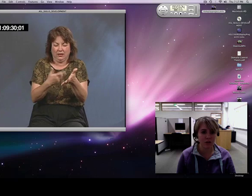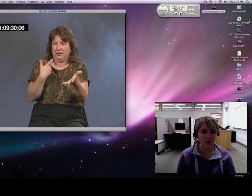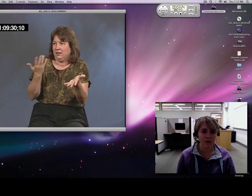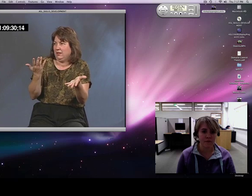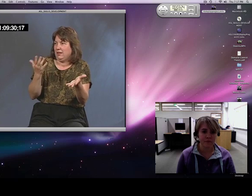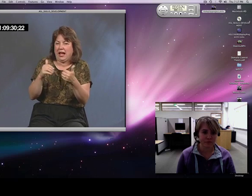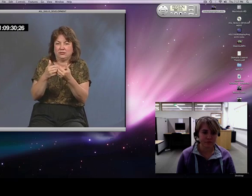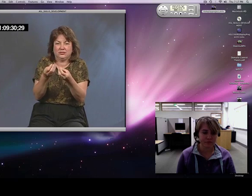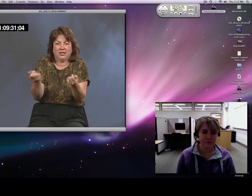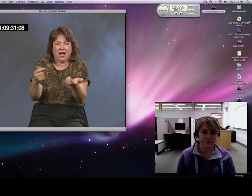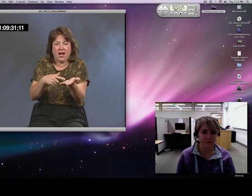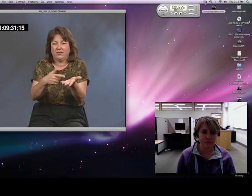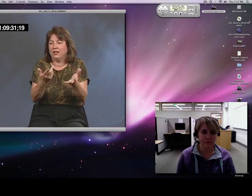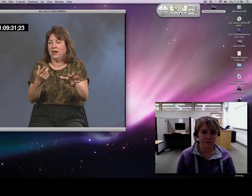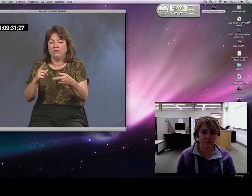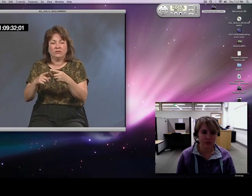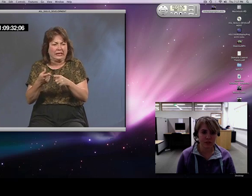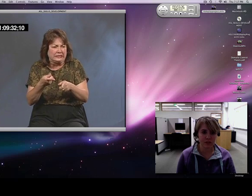do?